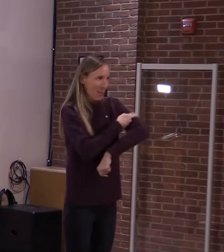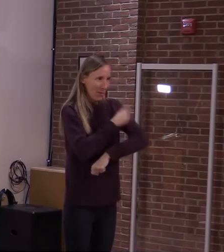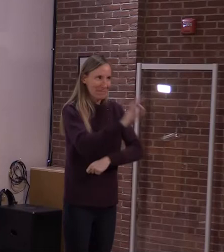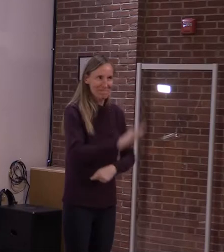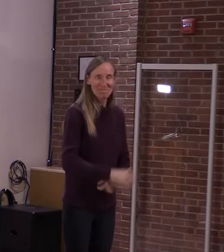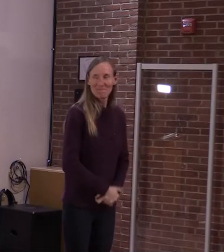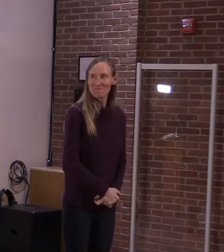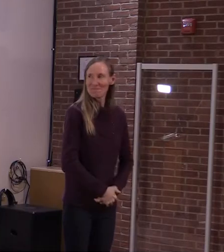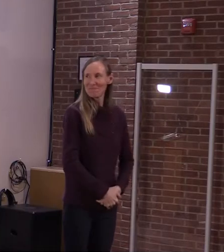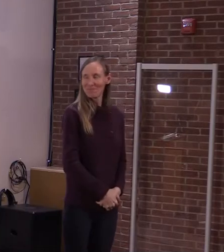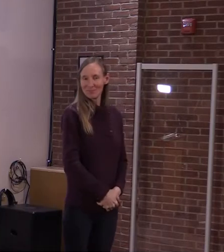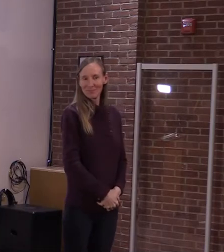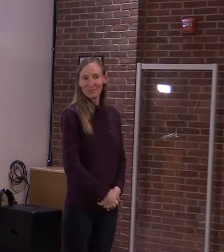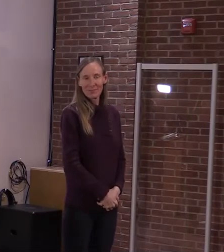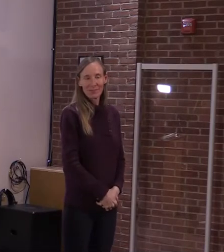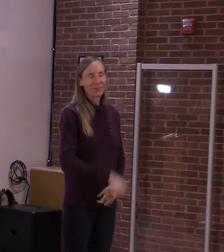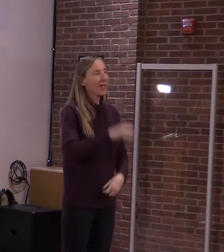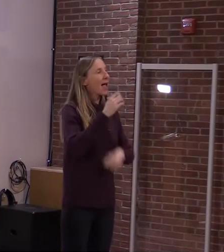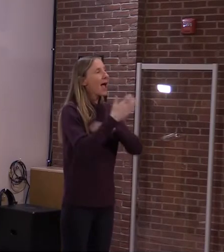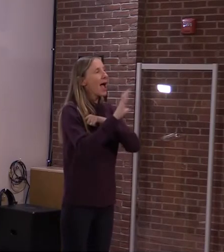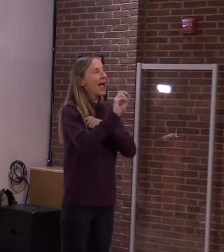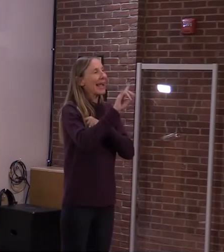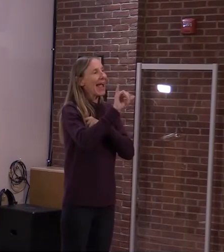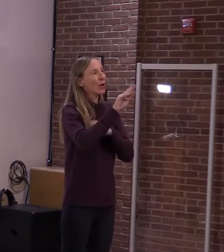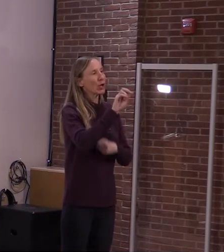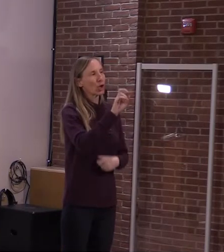Greg Lamoureux, the county carrier.